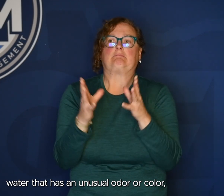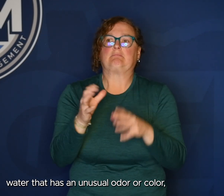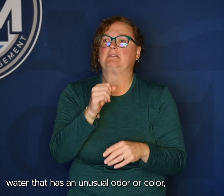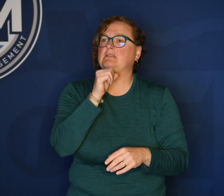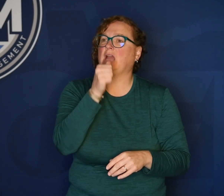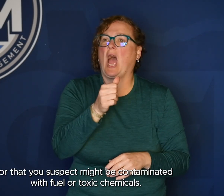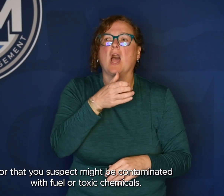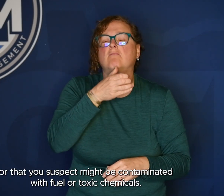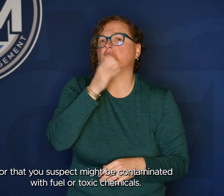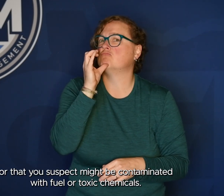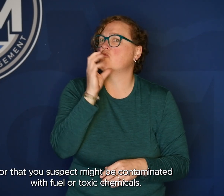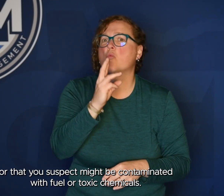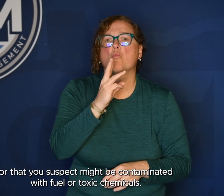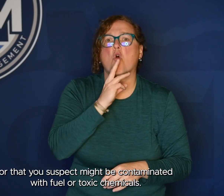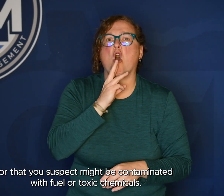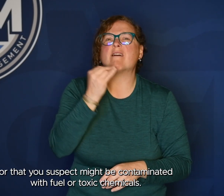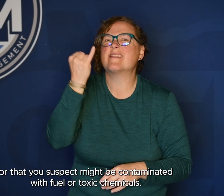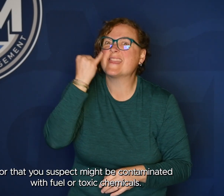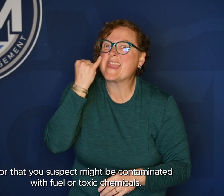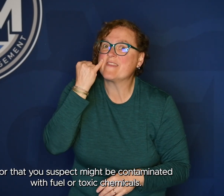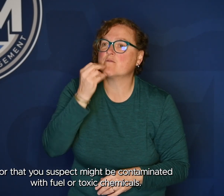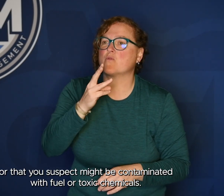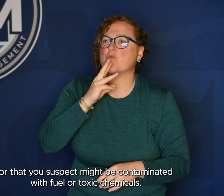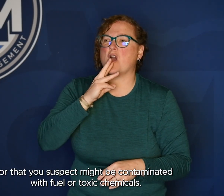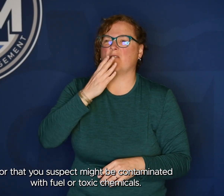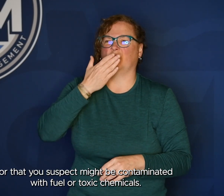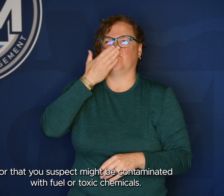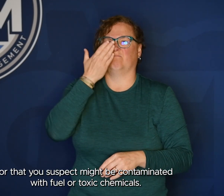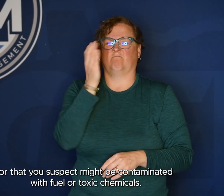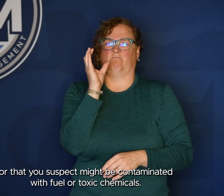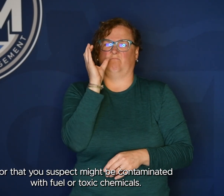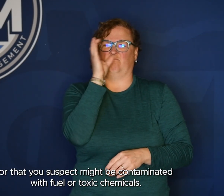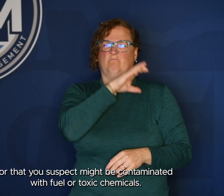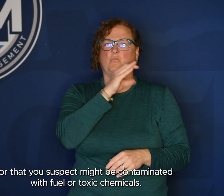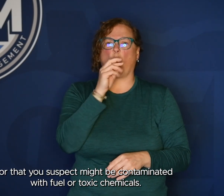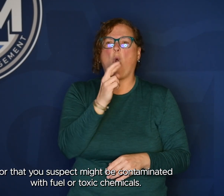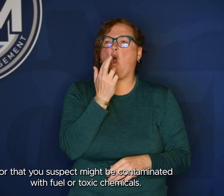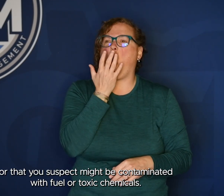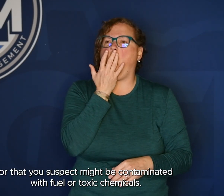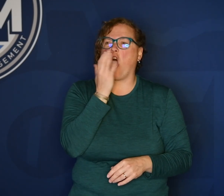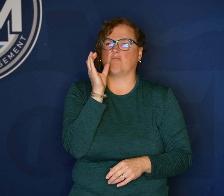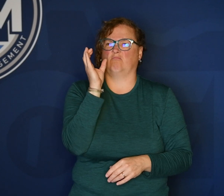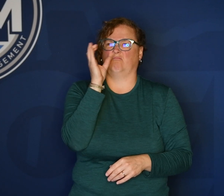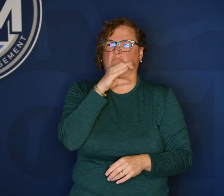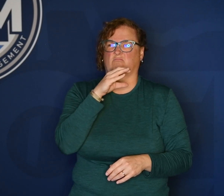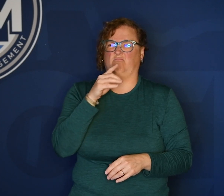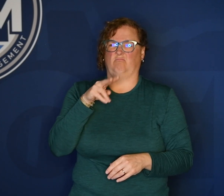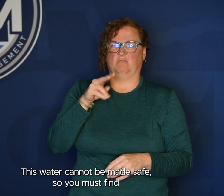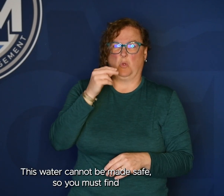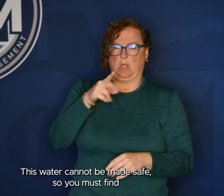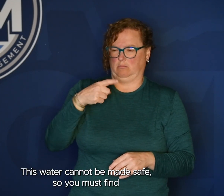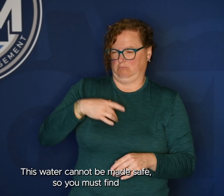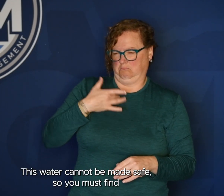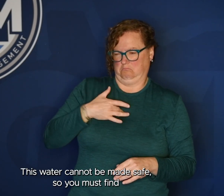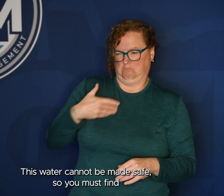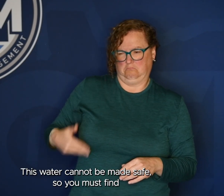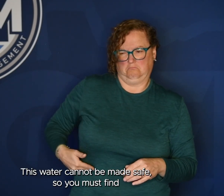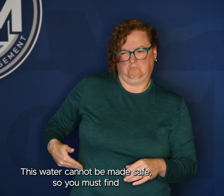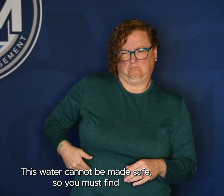color, or that you suspect might be contaminated with fuel or toxic chemicals. This water cannot be made